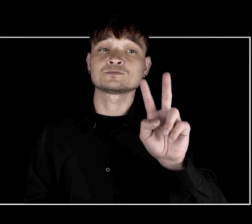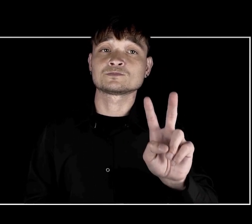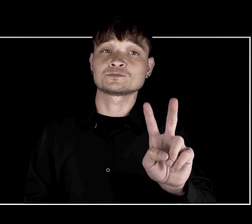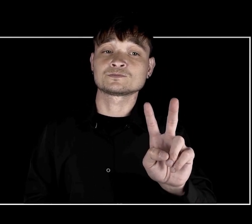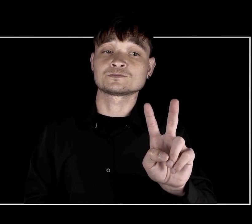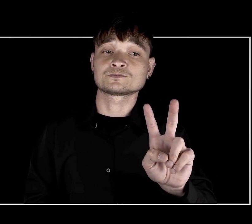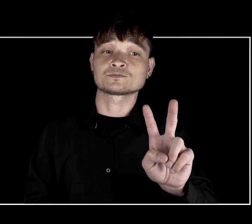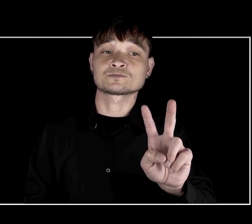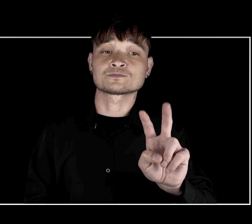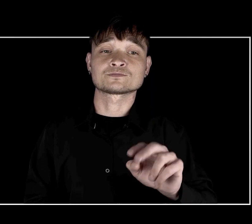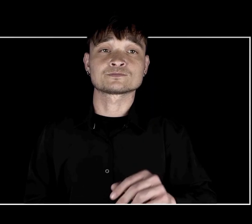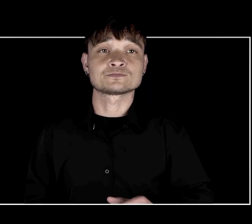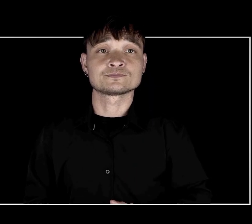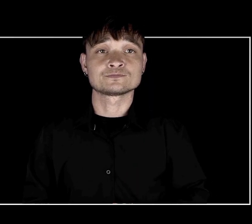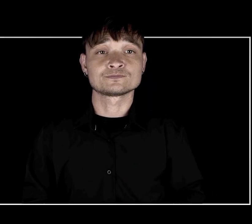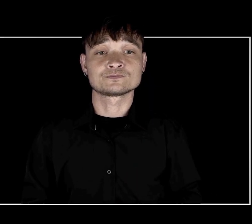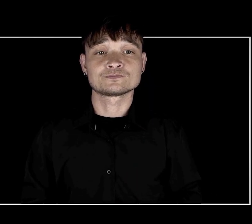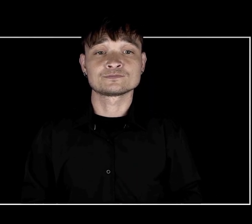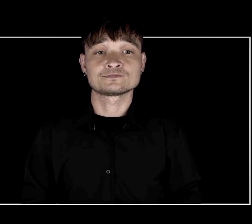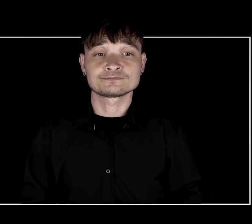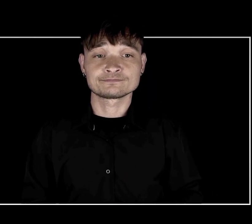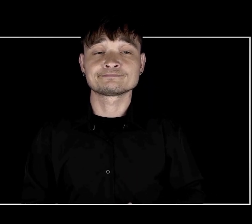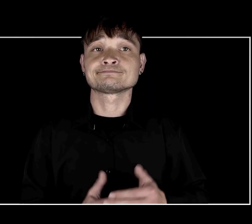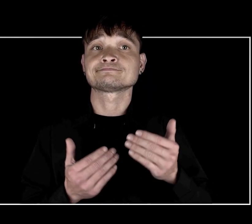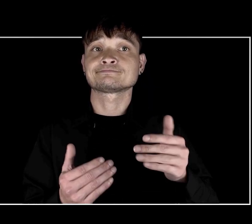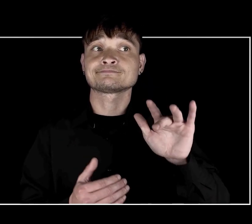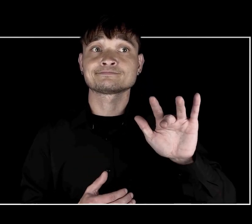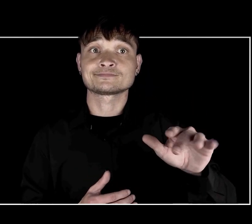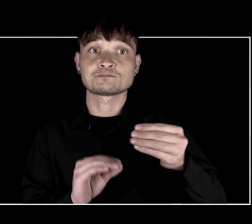1-877-214-3332. Press 1 for an